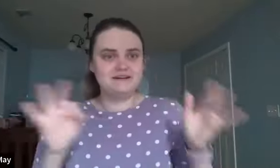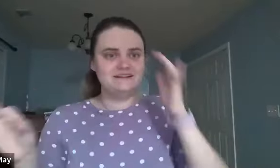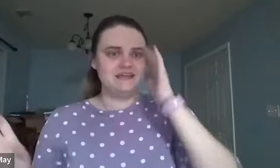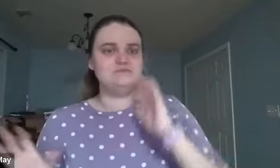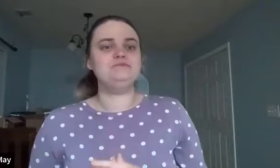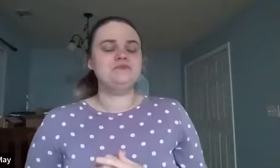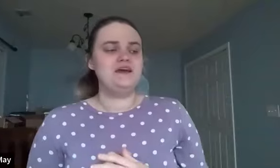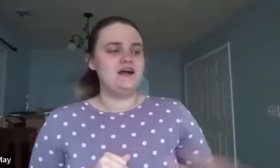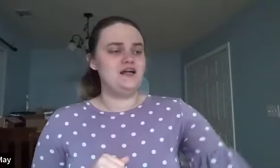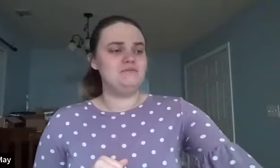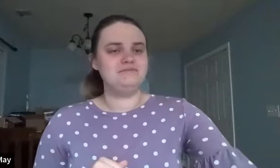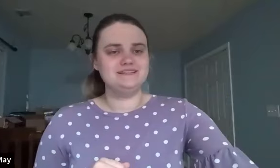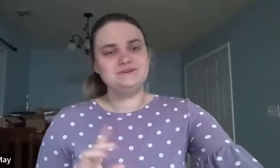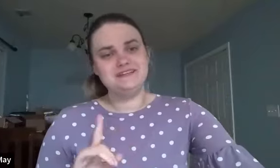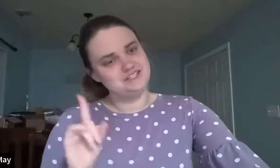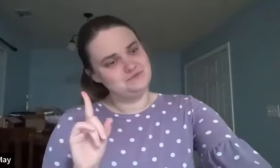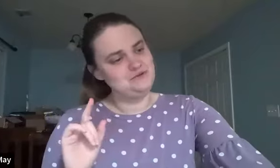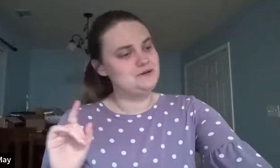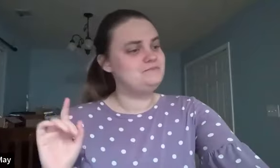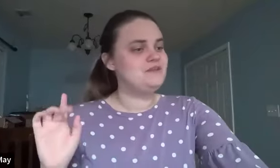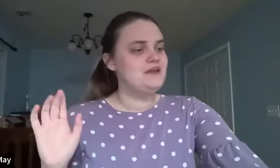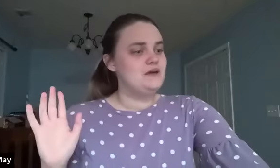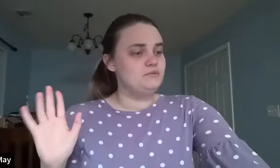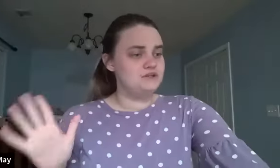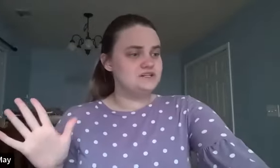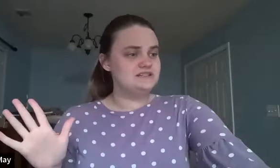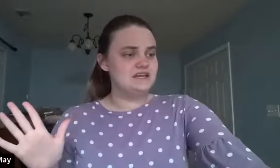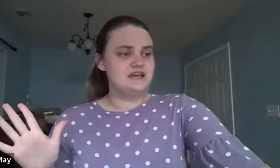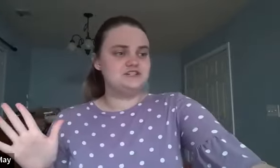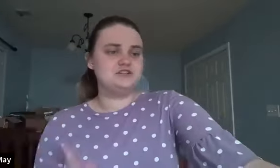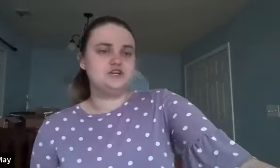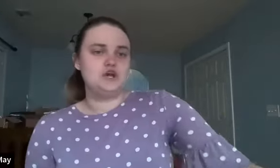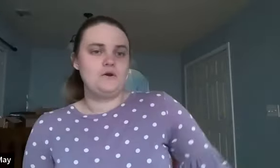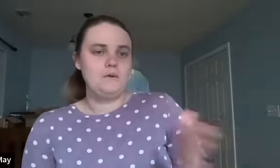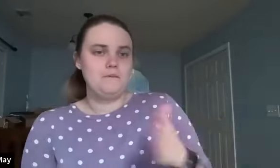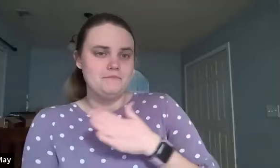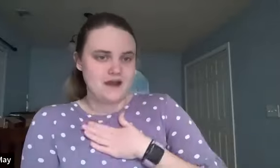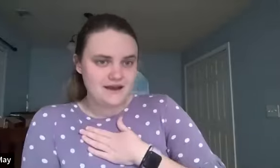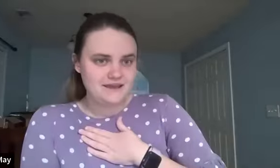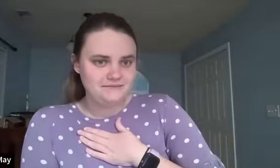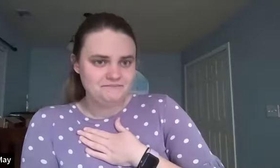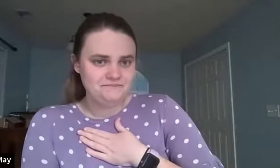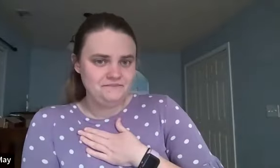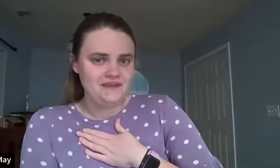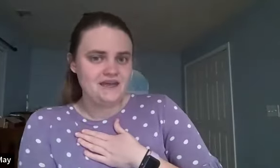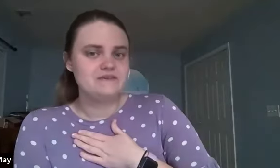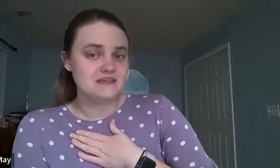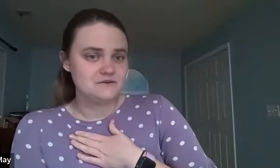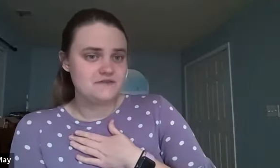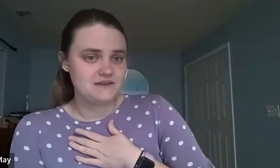favorite animal. Because really it's just one new word. What you're going to say is you're going to go my, and then the sign for